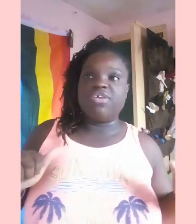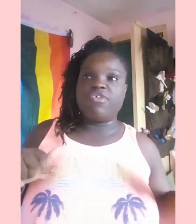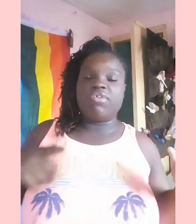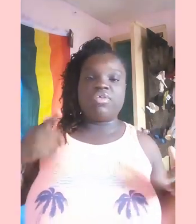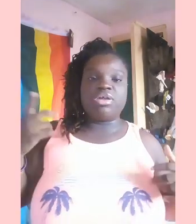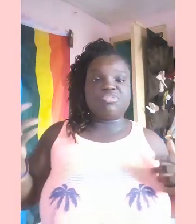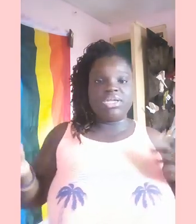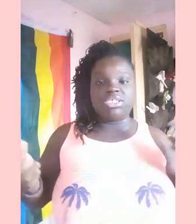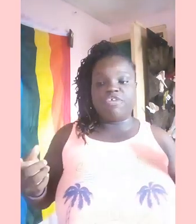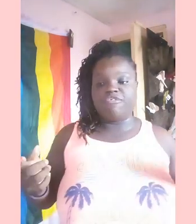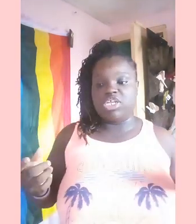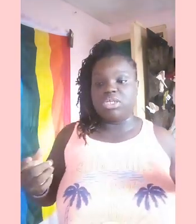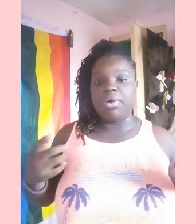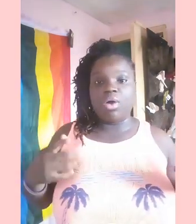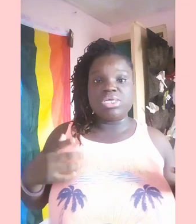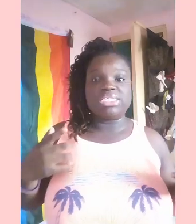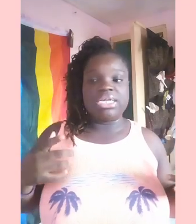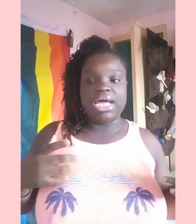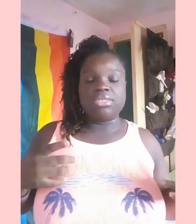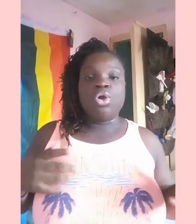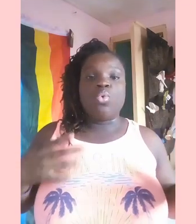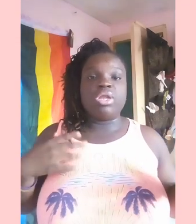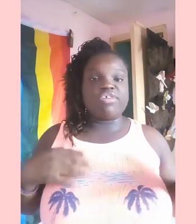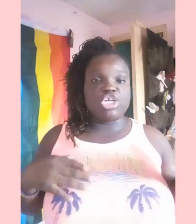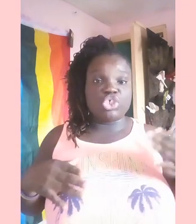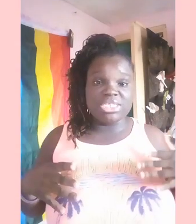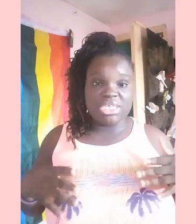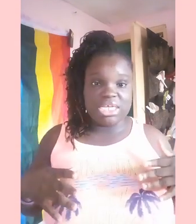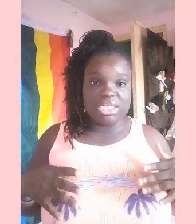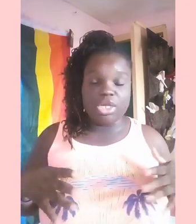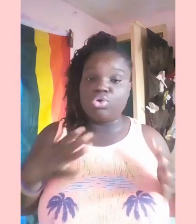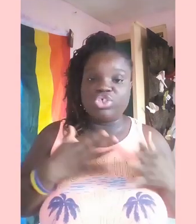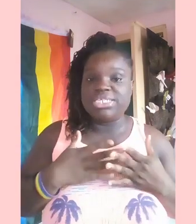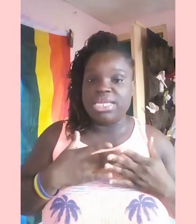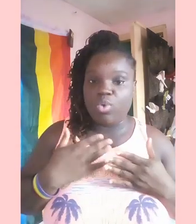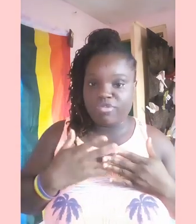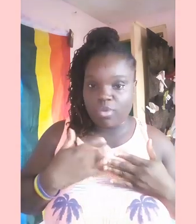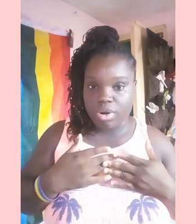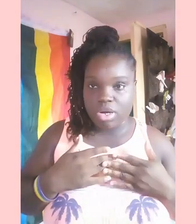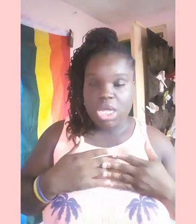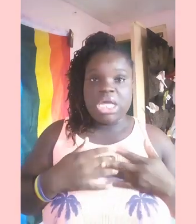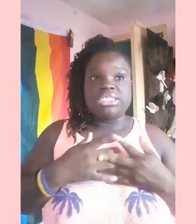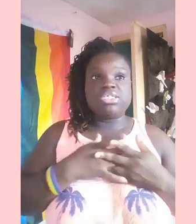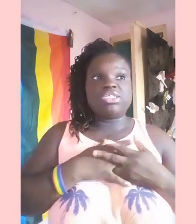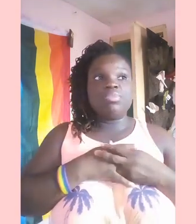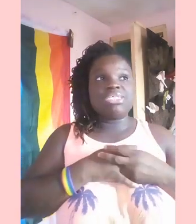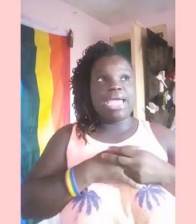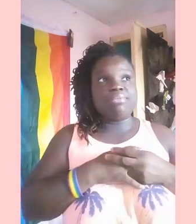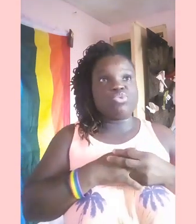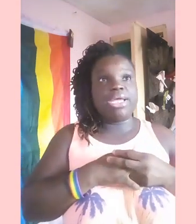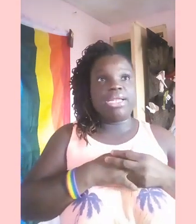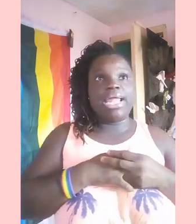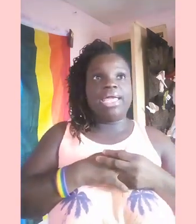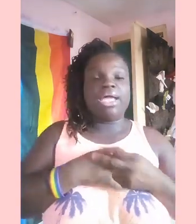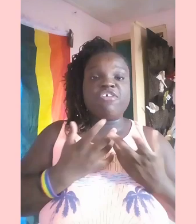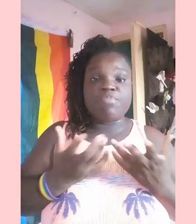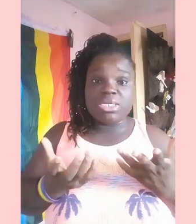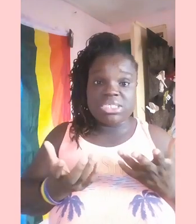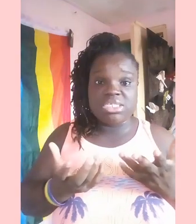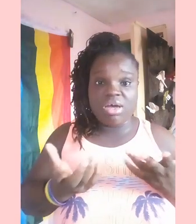have ever done Spanish or French, I'm always telling that whenever you're translating, you don't translate word for word. So sometimes when like a deaf person is talking